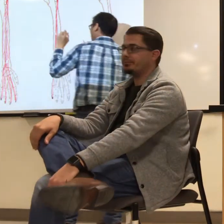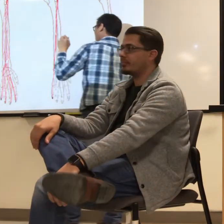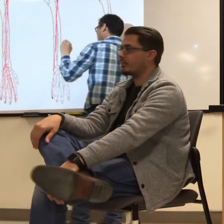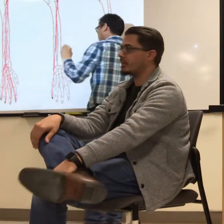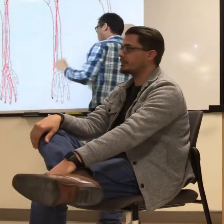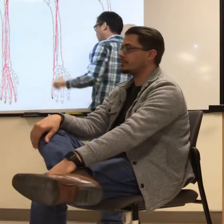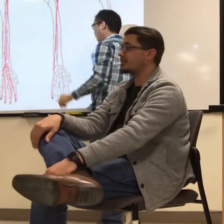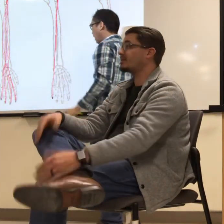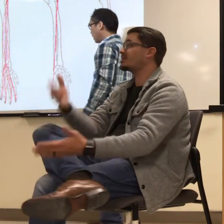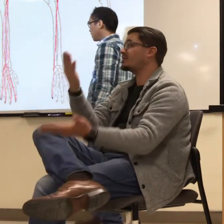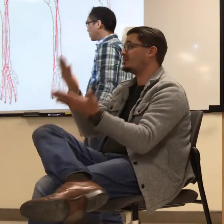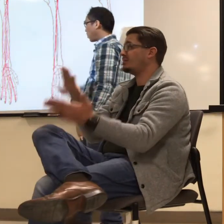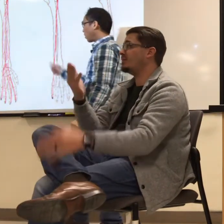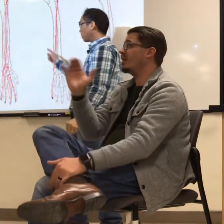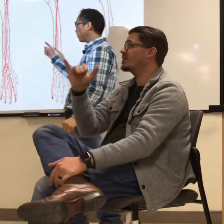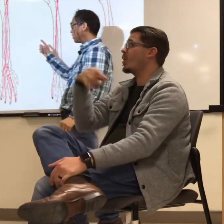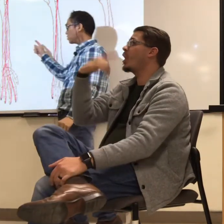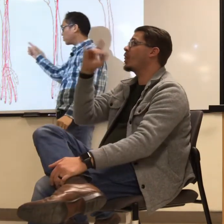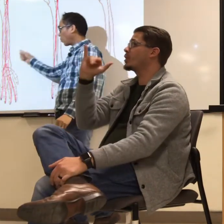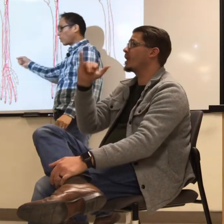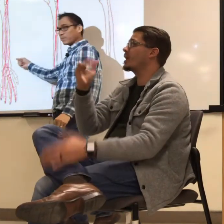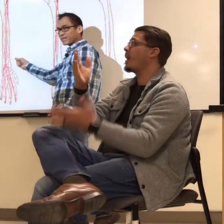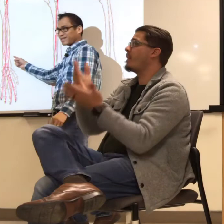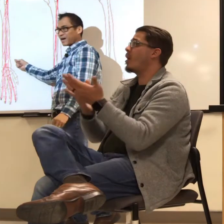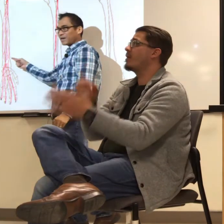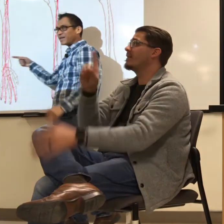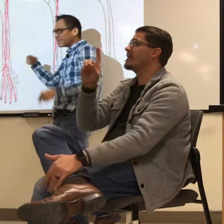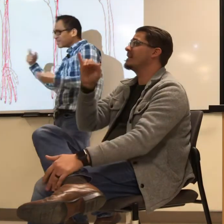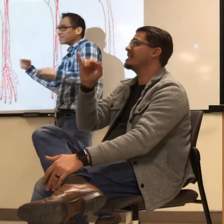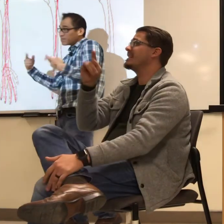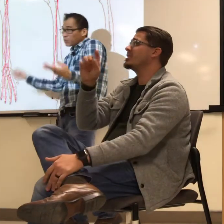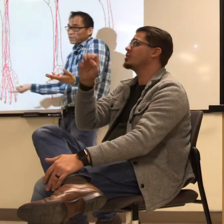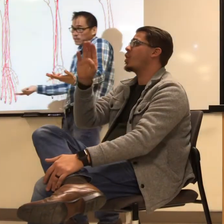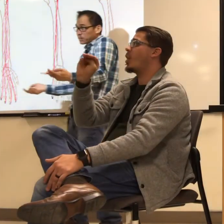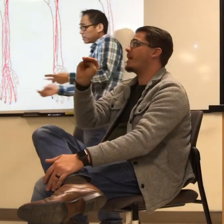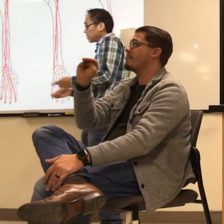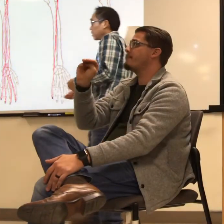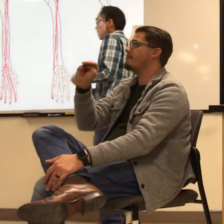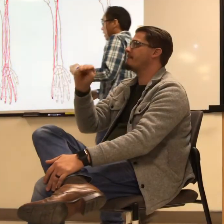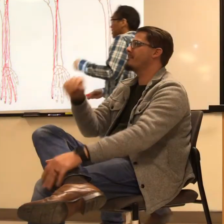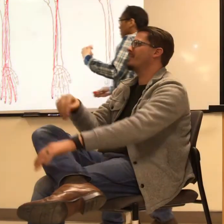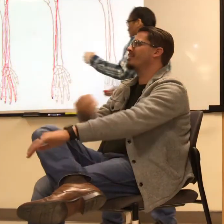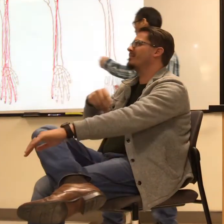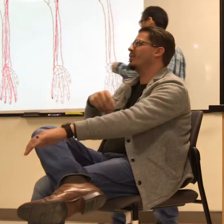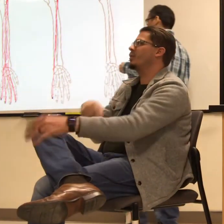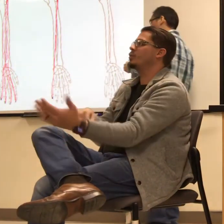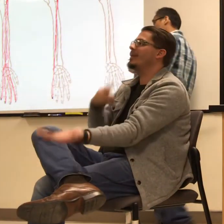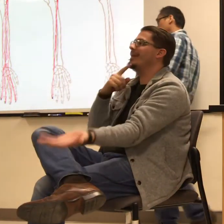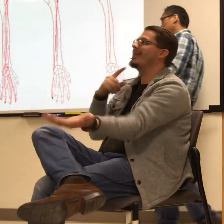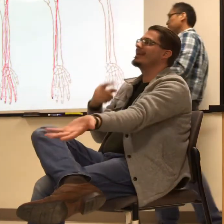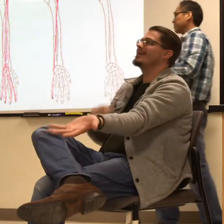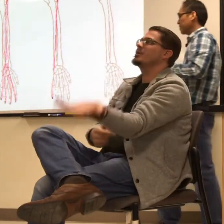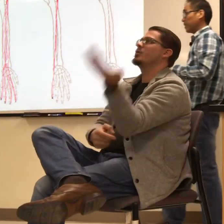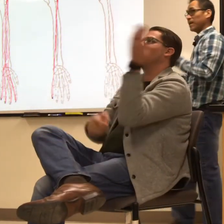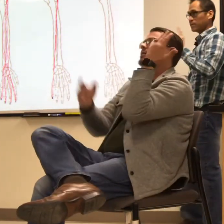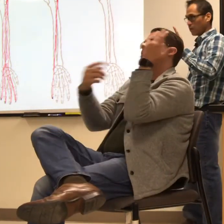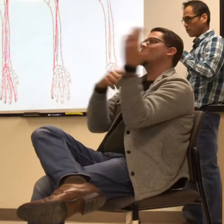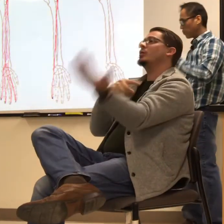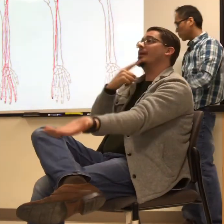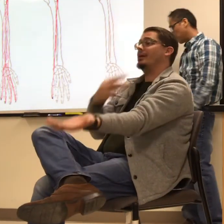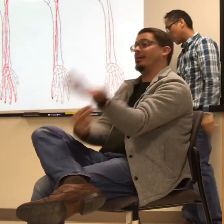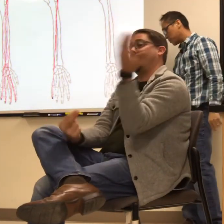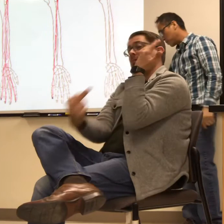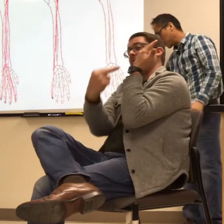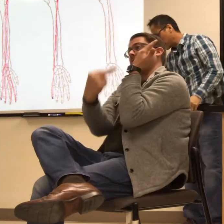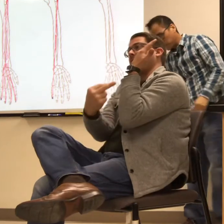It may even look like it's a part of the digitorum, but it's not. It is its